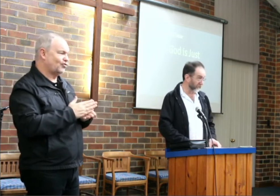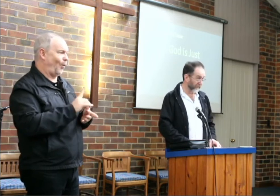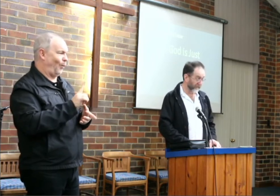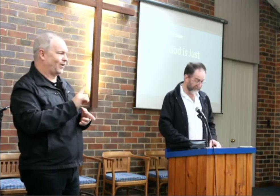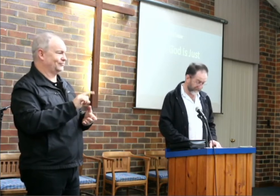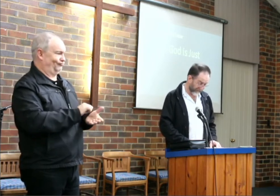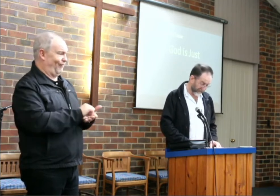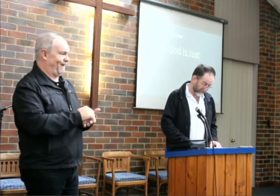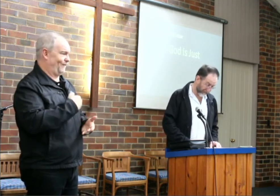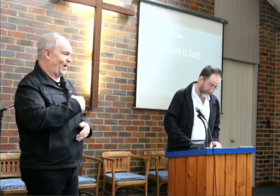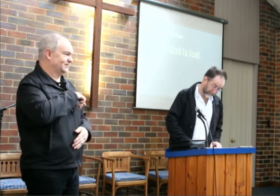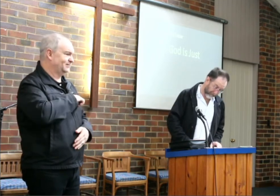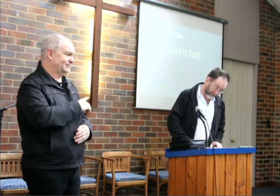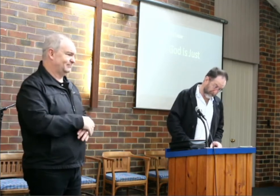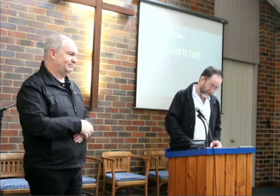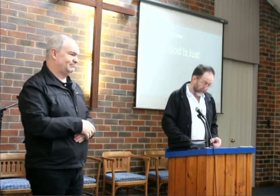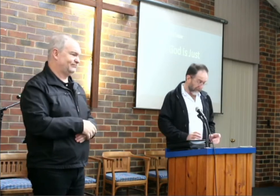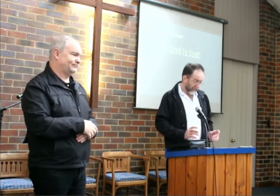deserve.